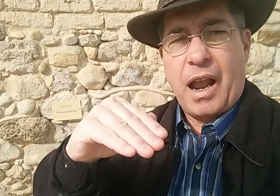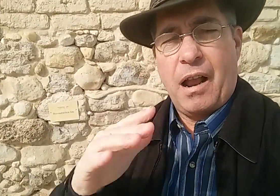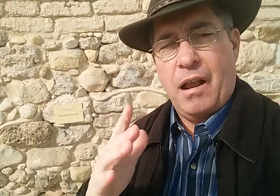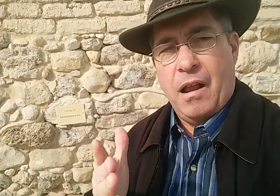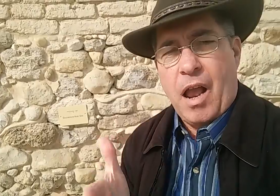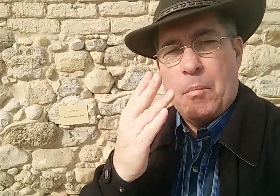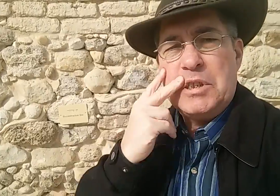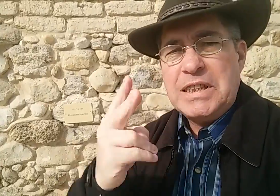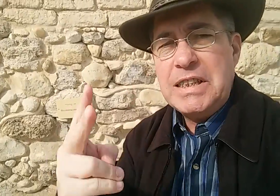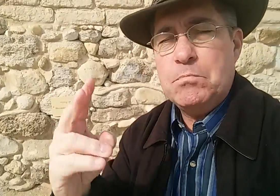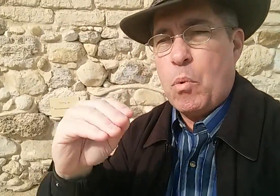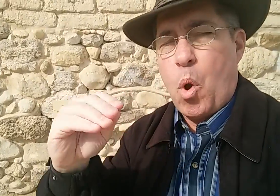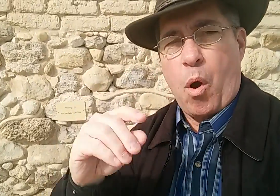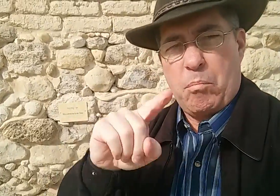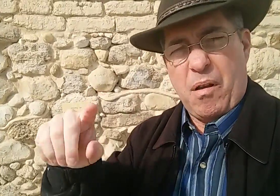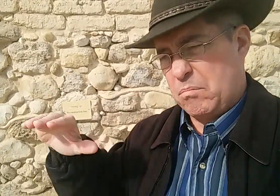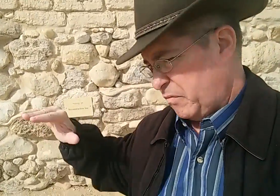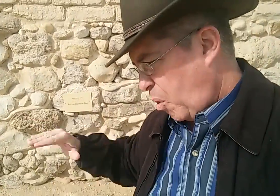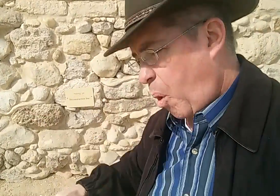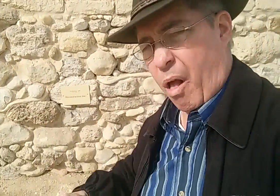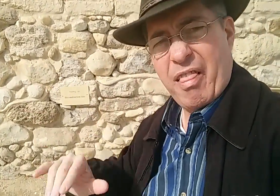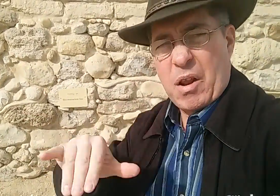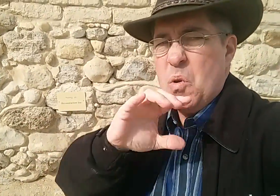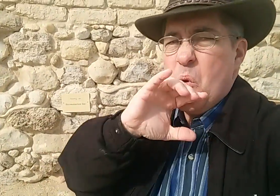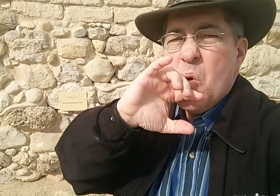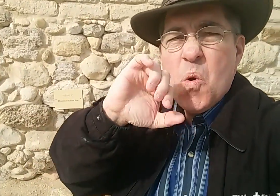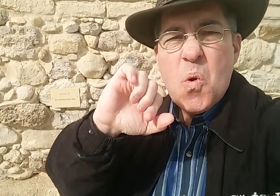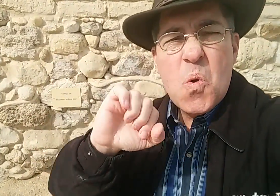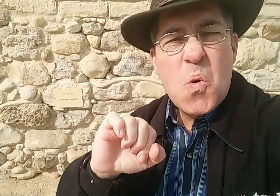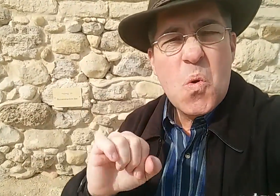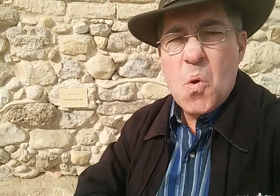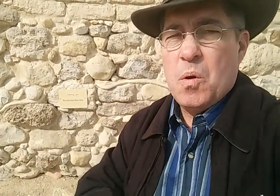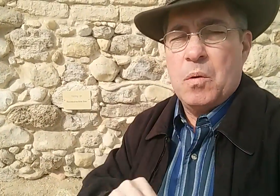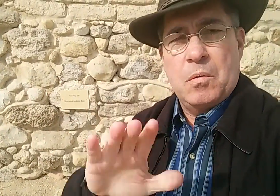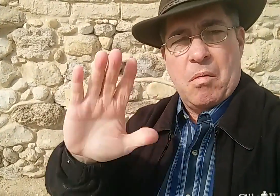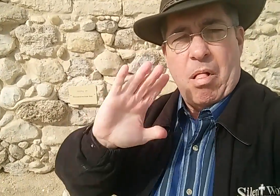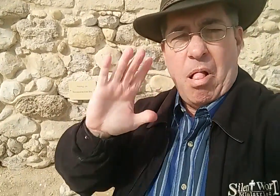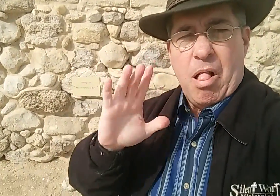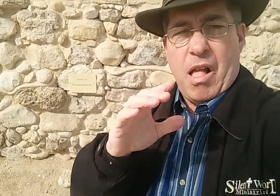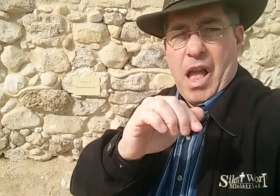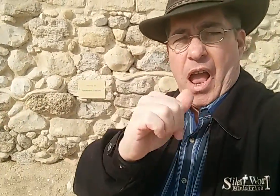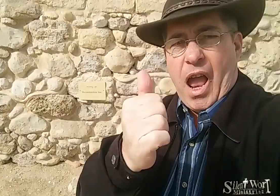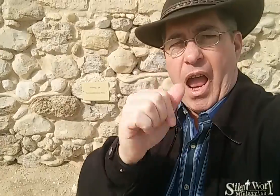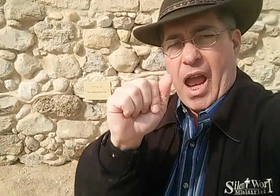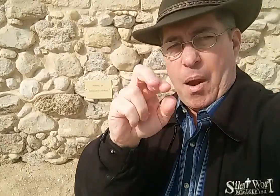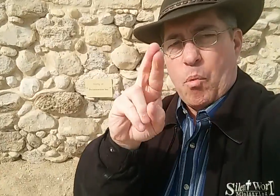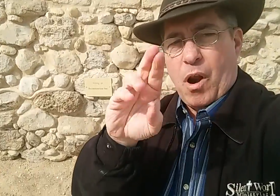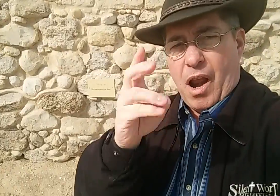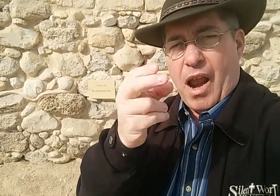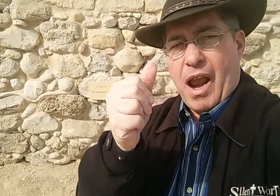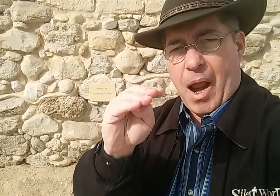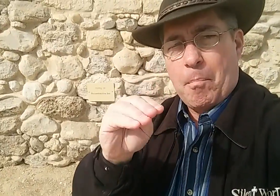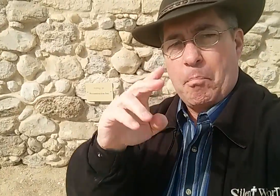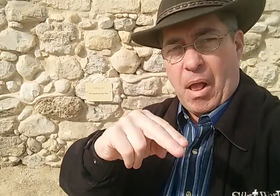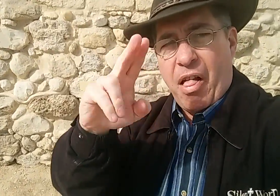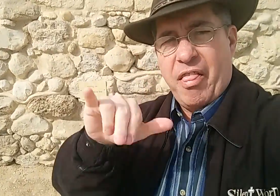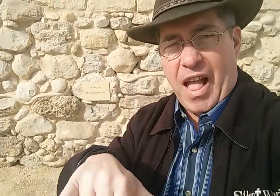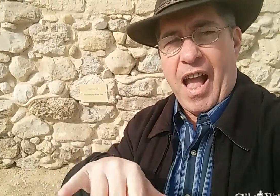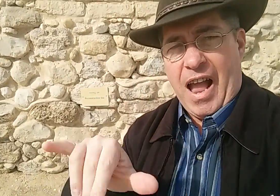that was rebuilt, just to give you an example of what it was like. The older part is the ancient part. And this was